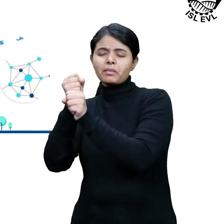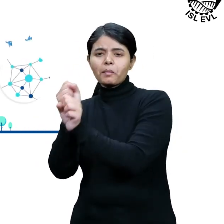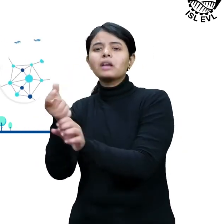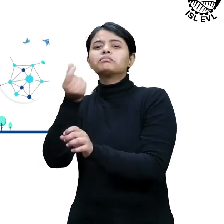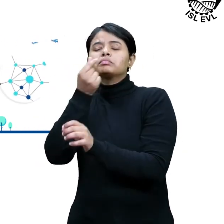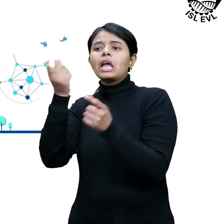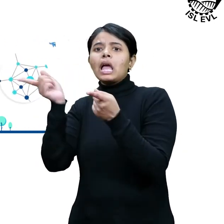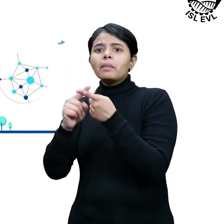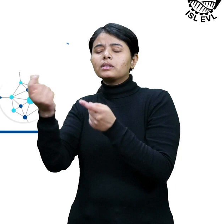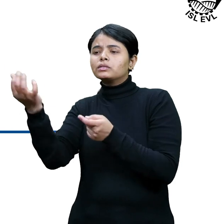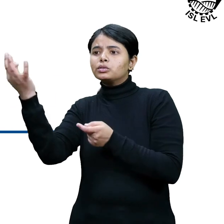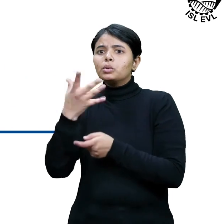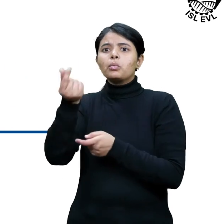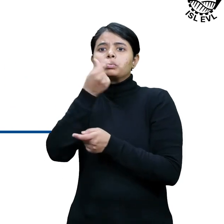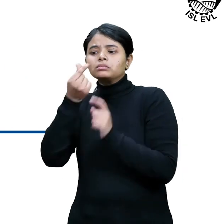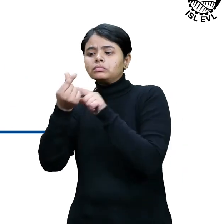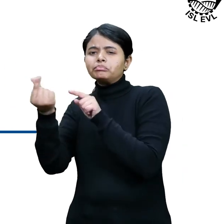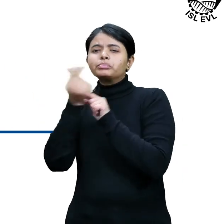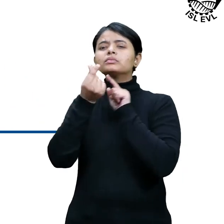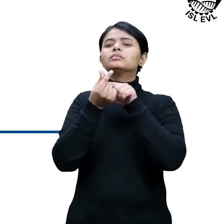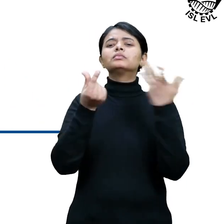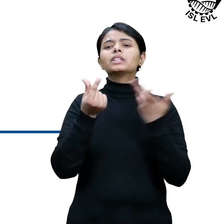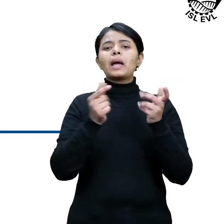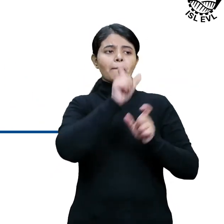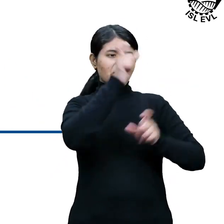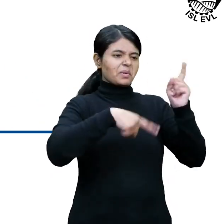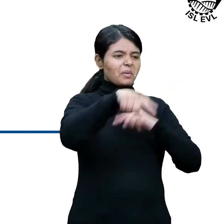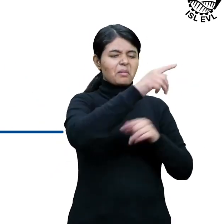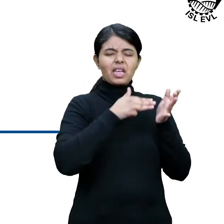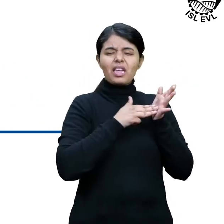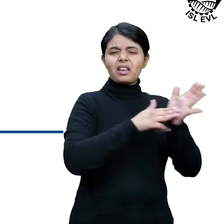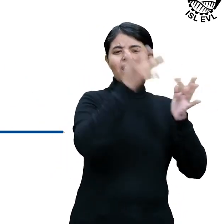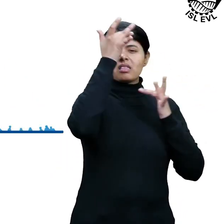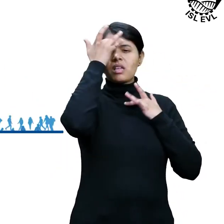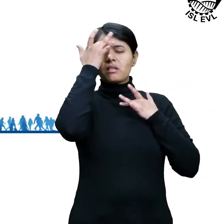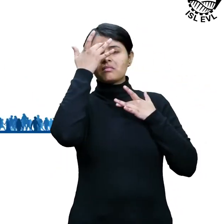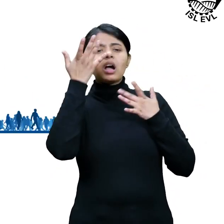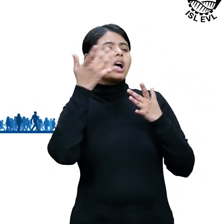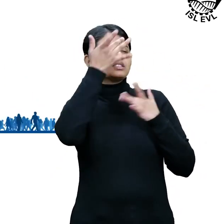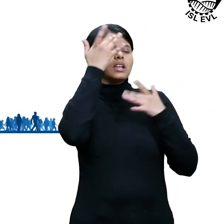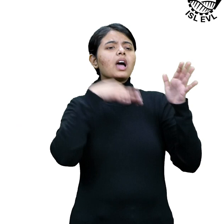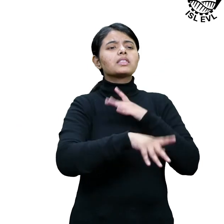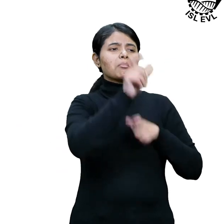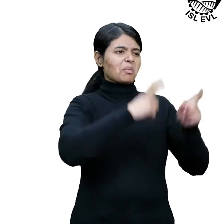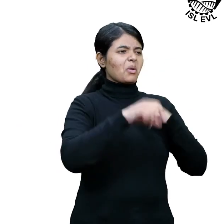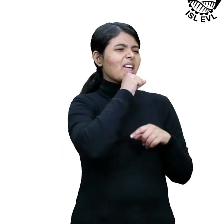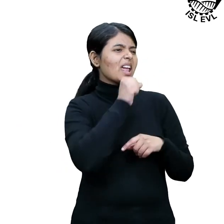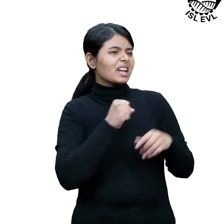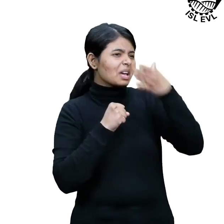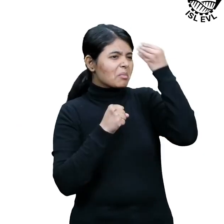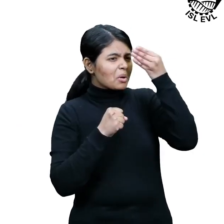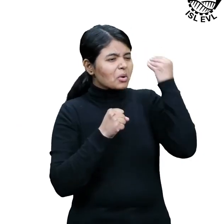a revolutionary new medicine. This drug has the potential to help millions of people suffering from